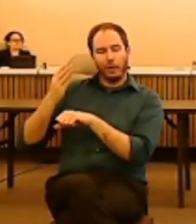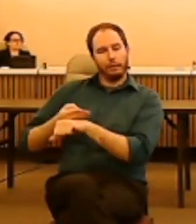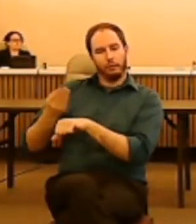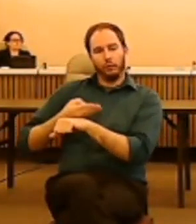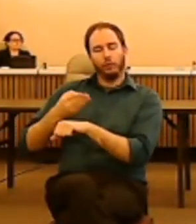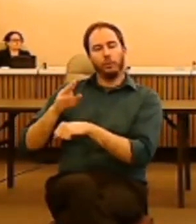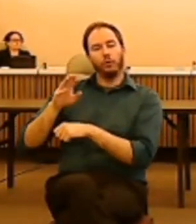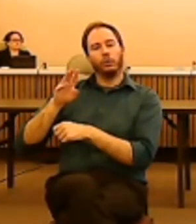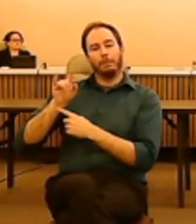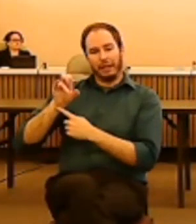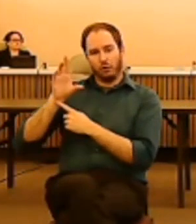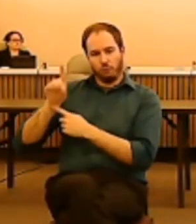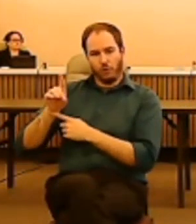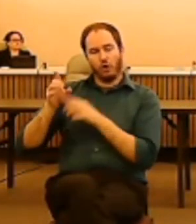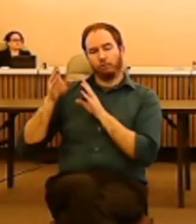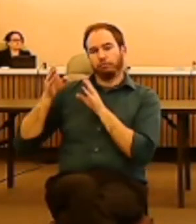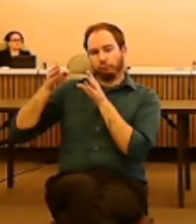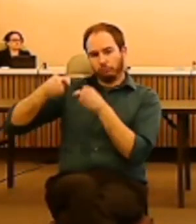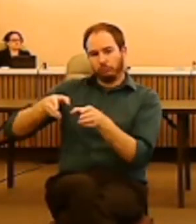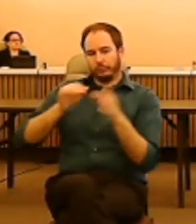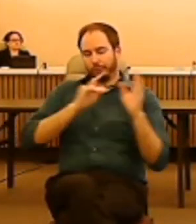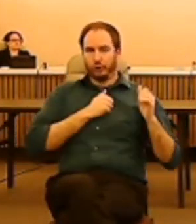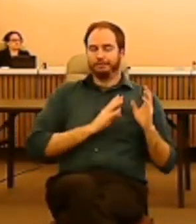Middle Road from